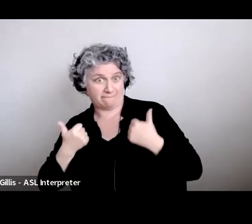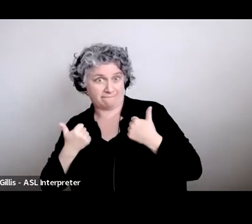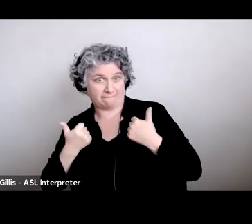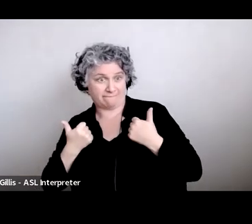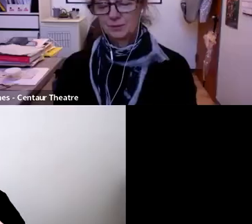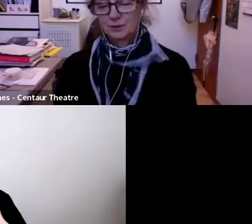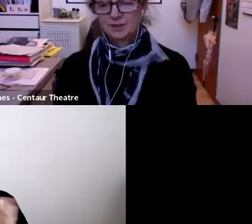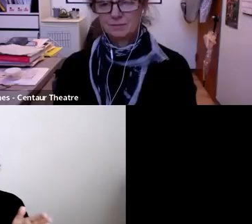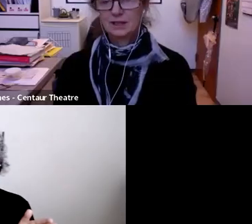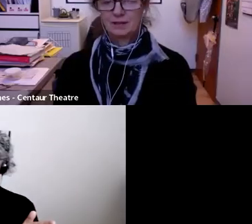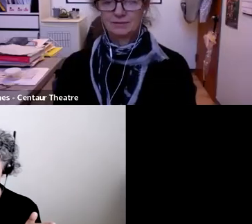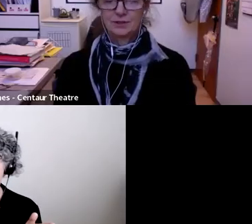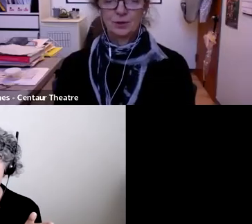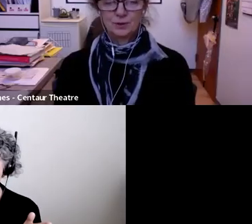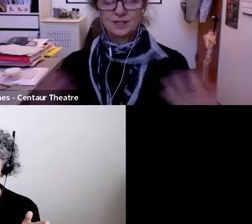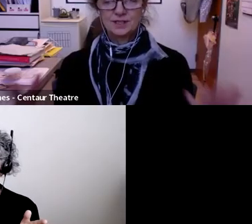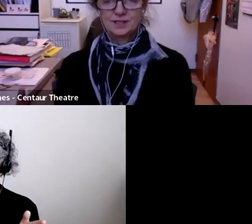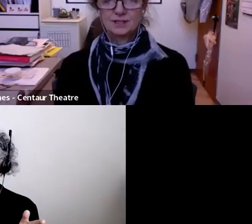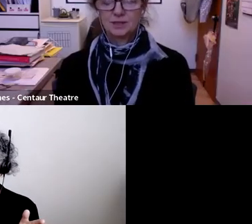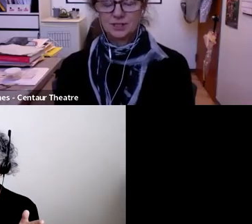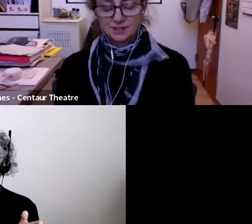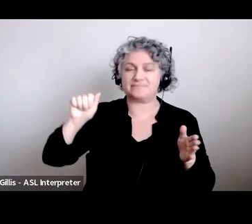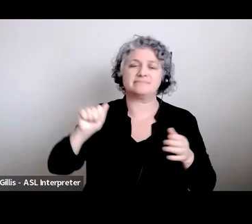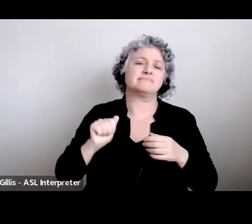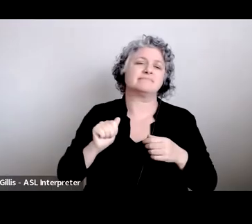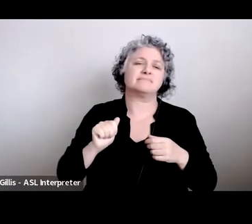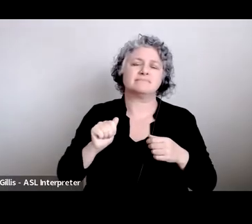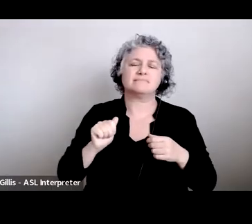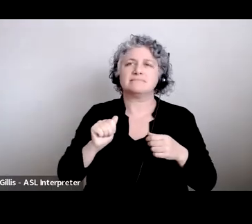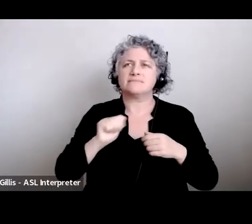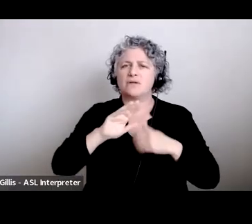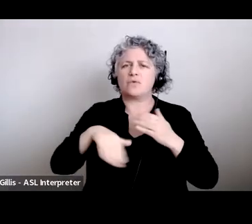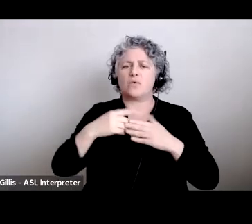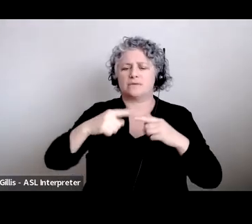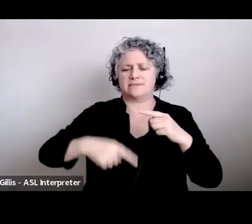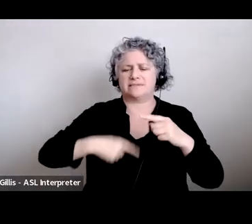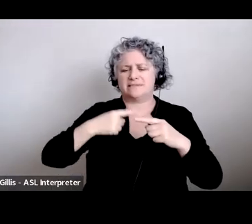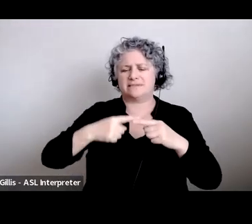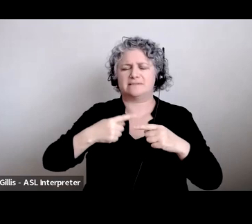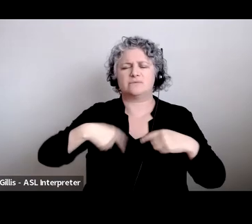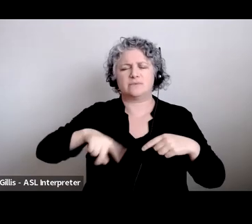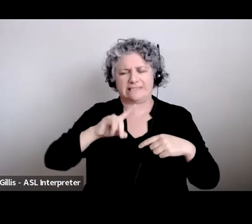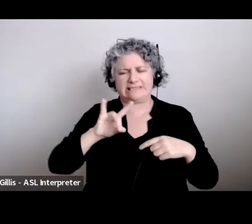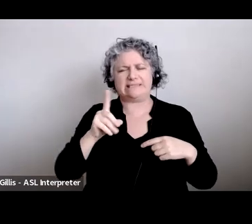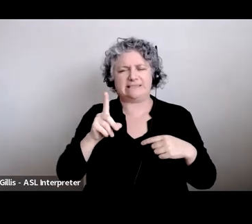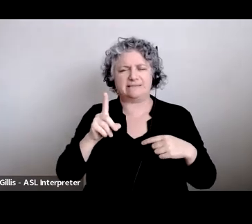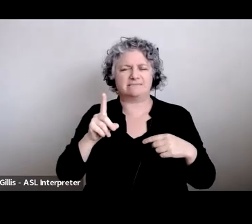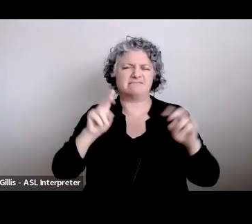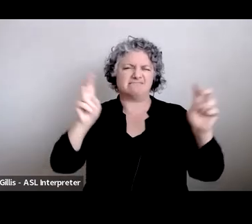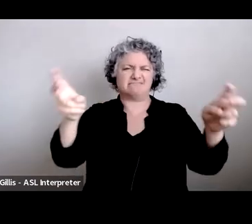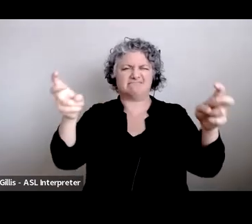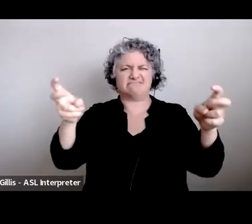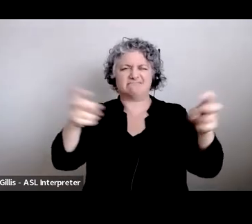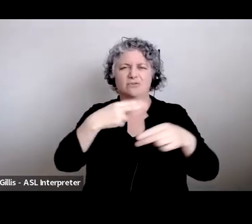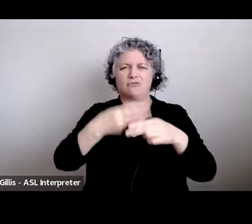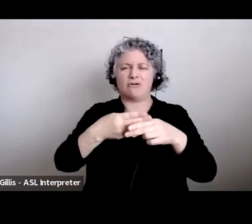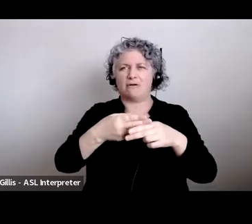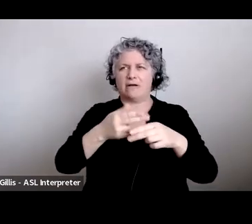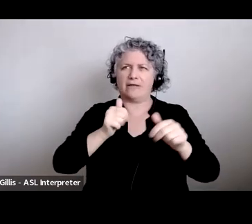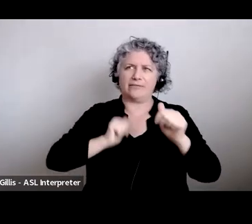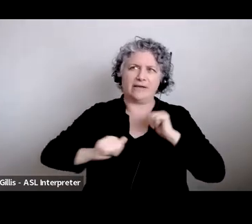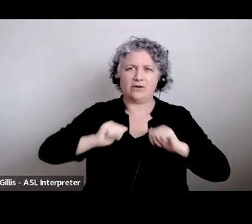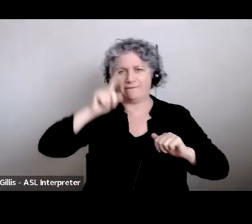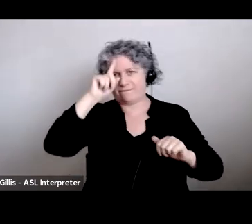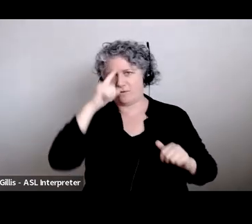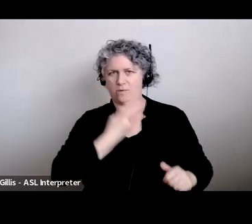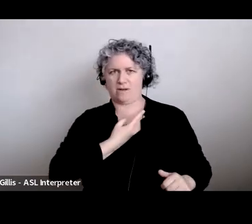We've done a hybrid that we're in the middle of for the whole season, which is, we've called it Theater for One. And we, over the pandemic, we brought 6